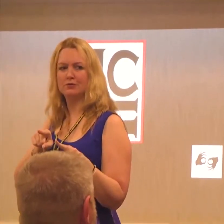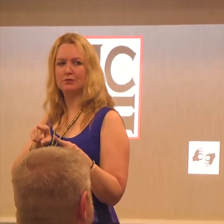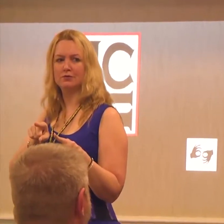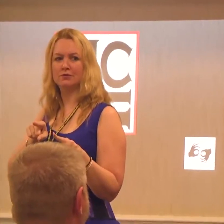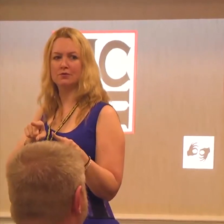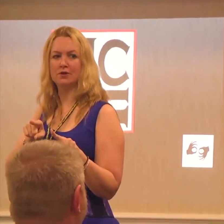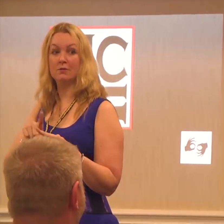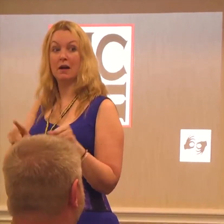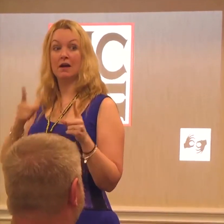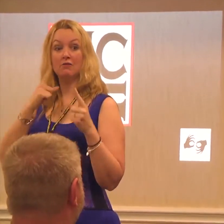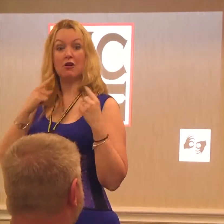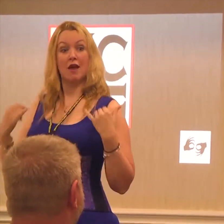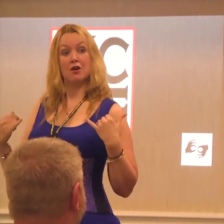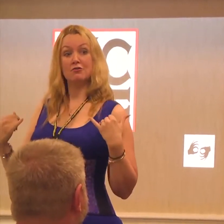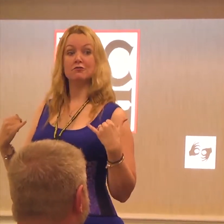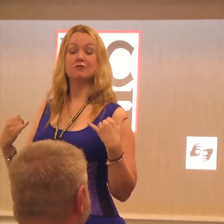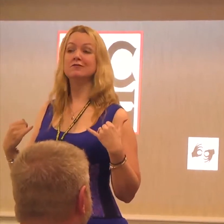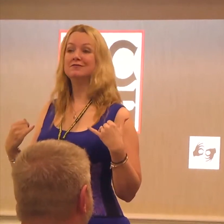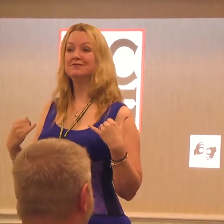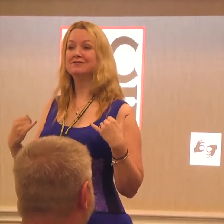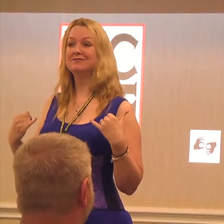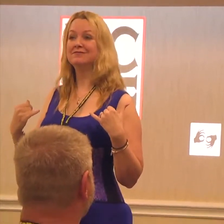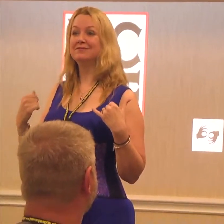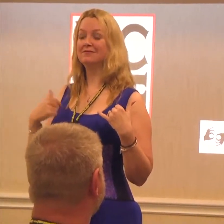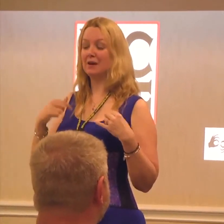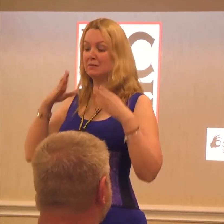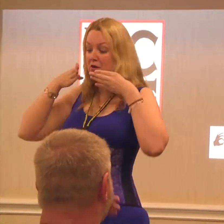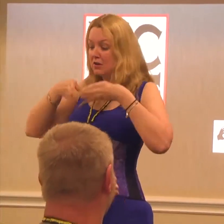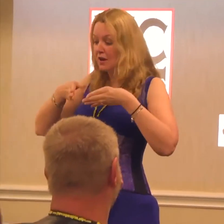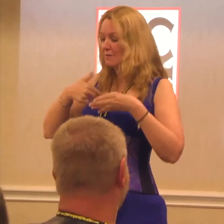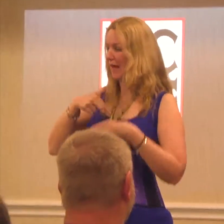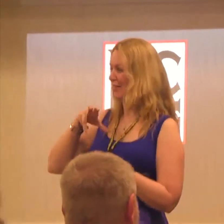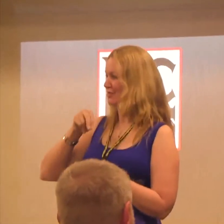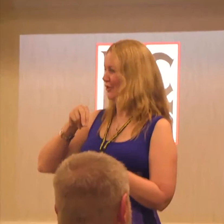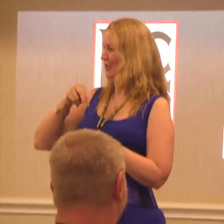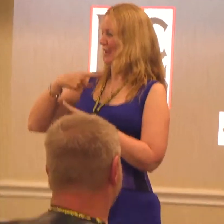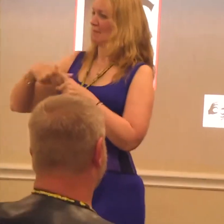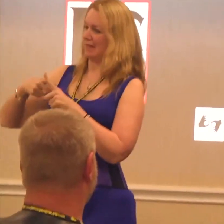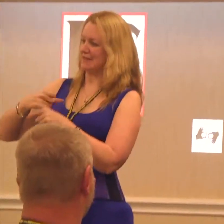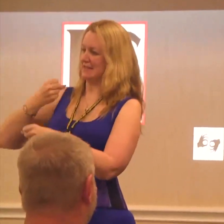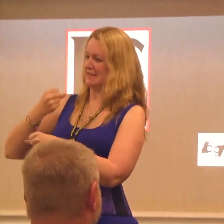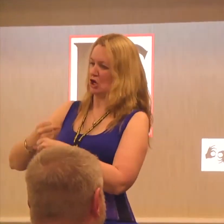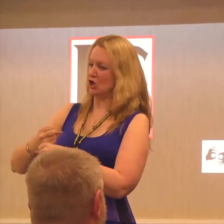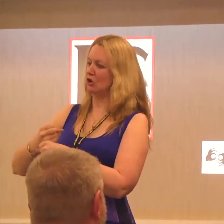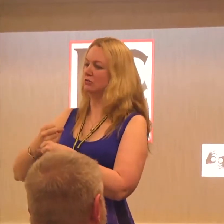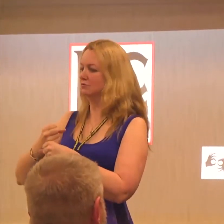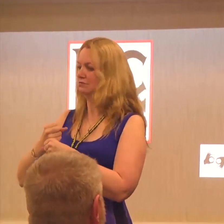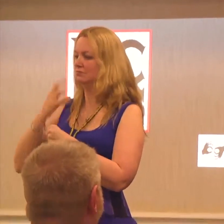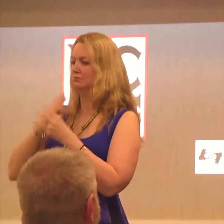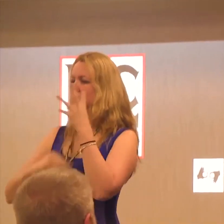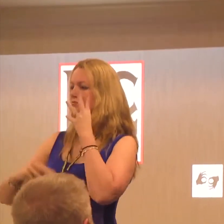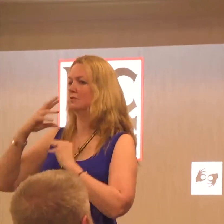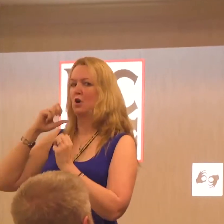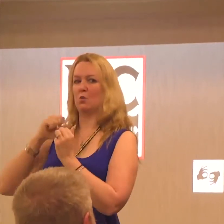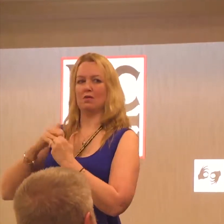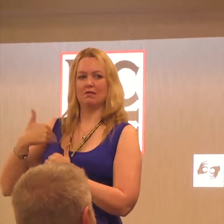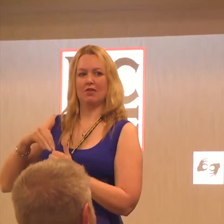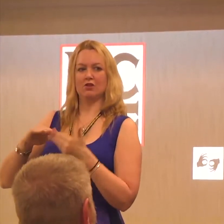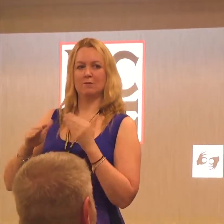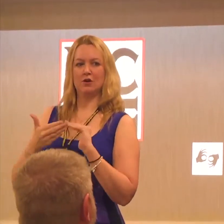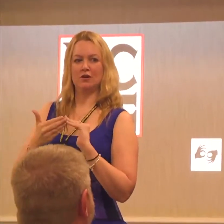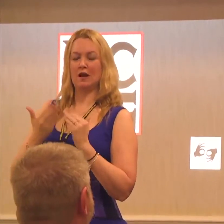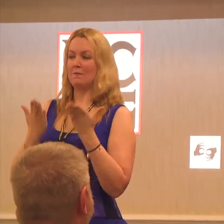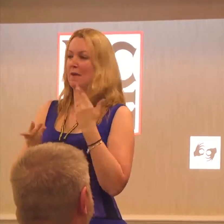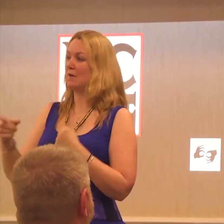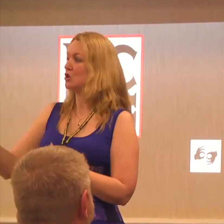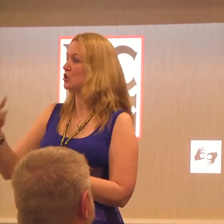But for now, I'm going to focus on my 30-plus year journey in this community and see if you can relate to some of the past